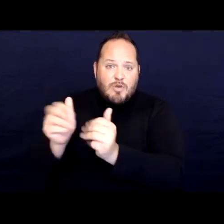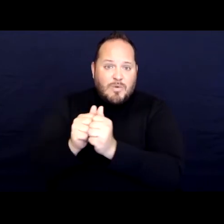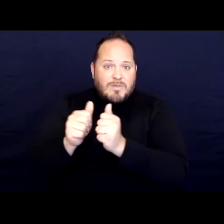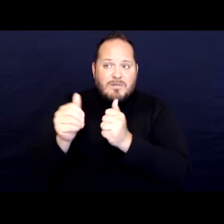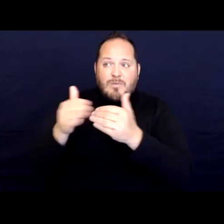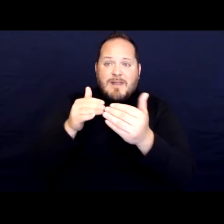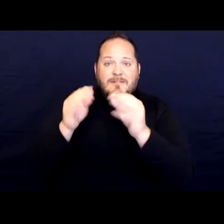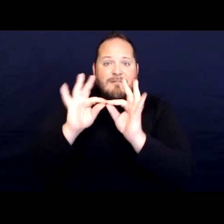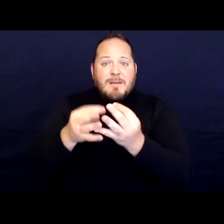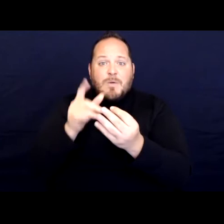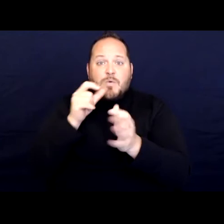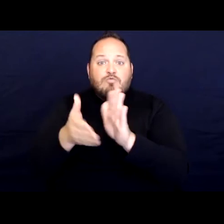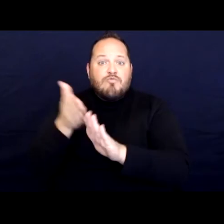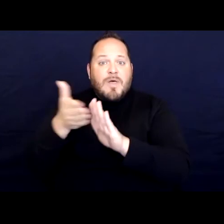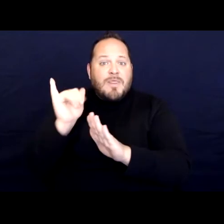it,